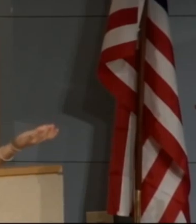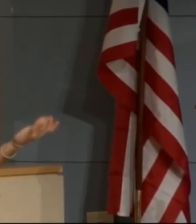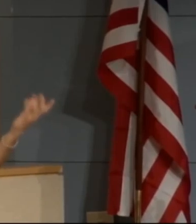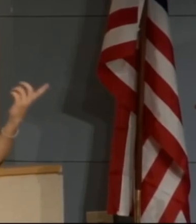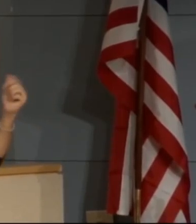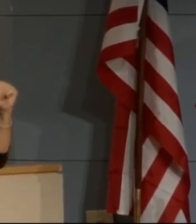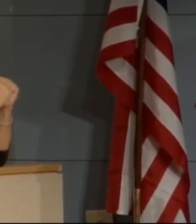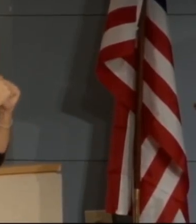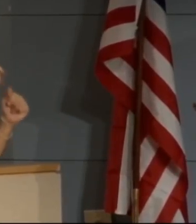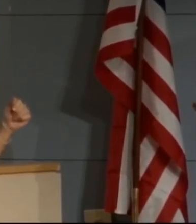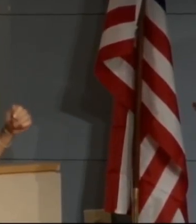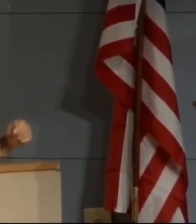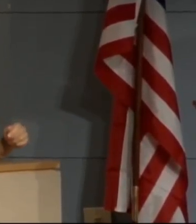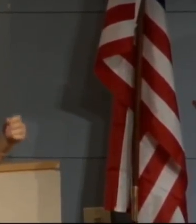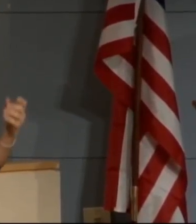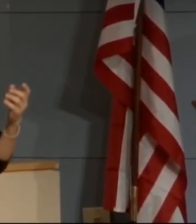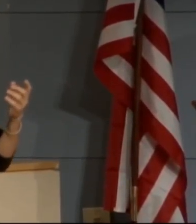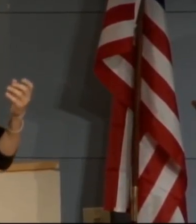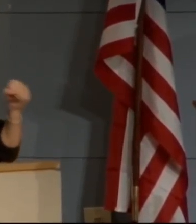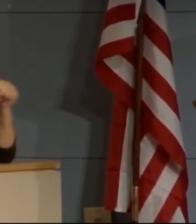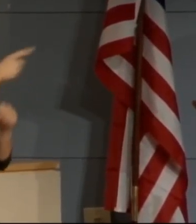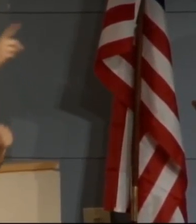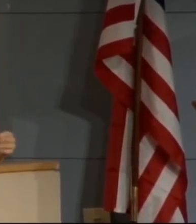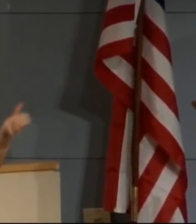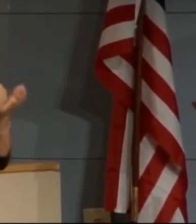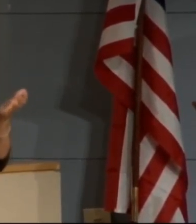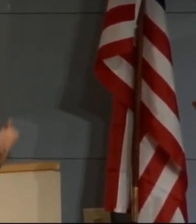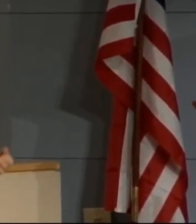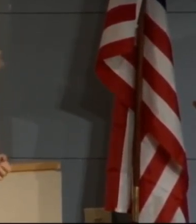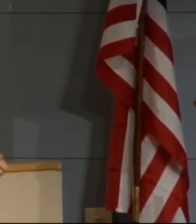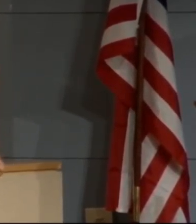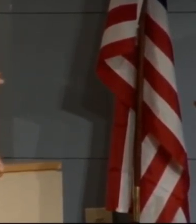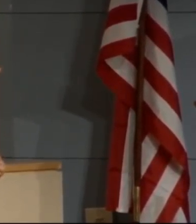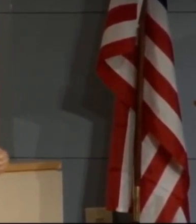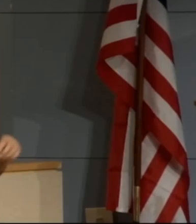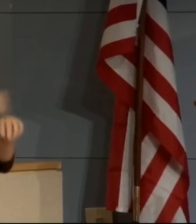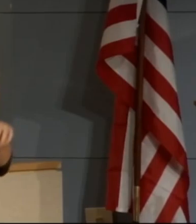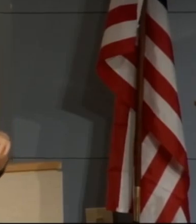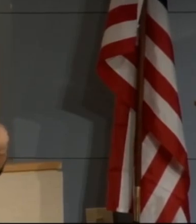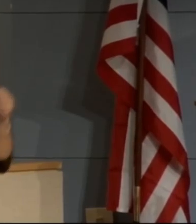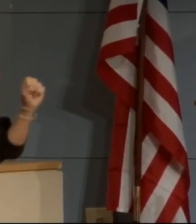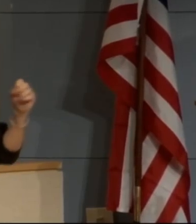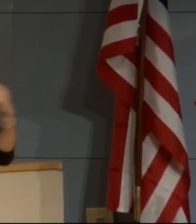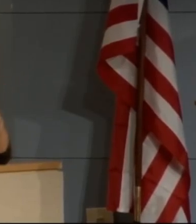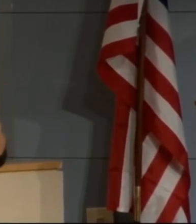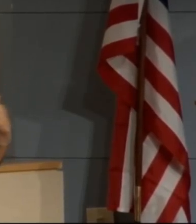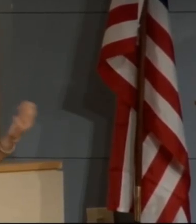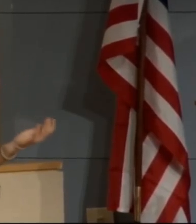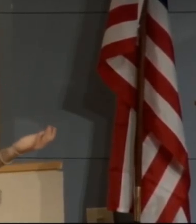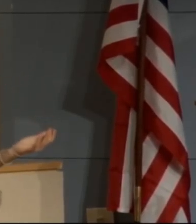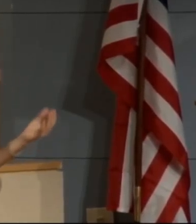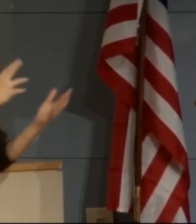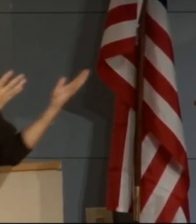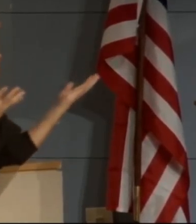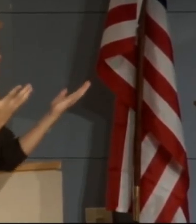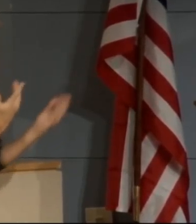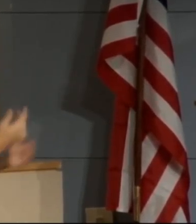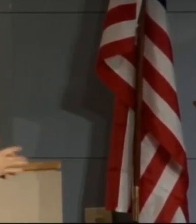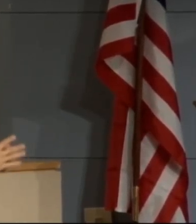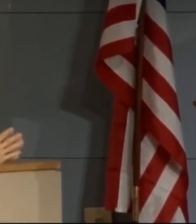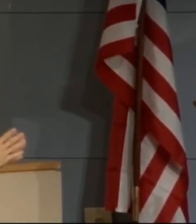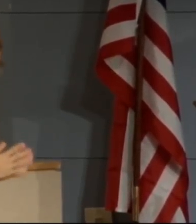potential, but only if we are prepared to do the work and to do it fearlessly and to do it without apology and to demand